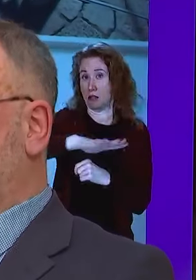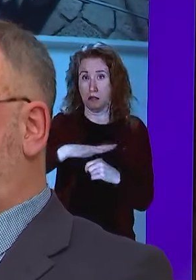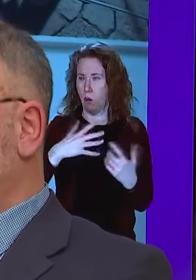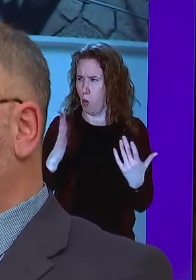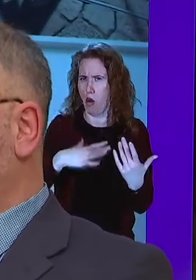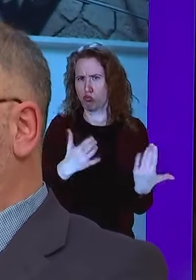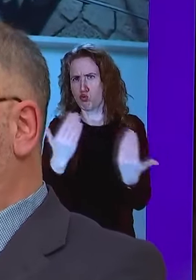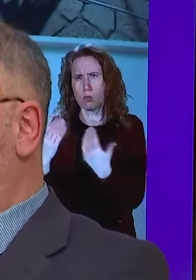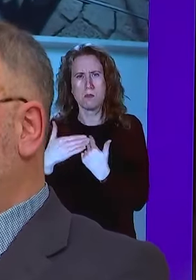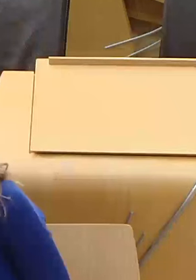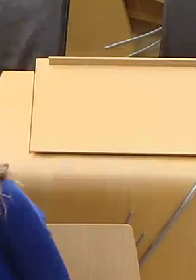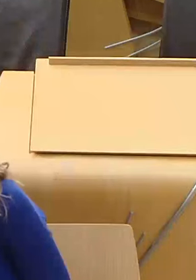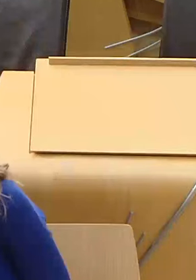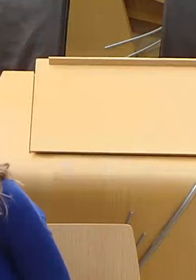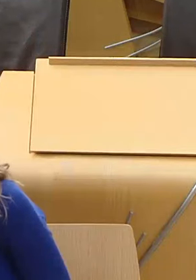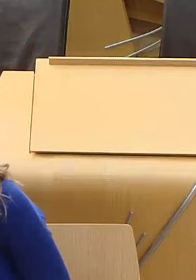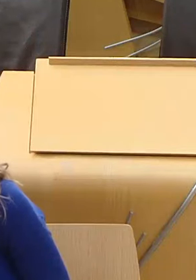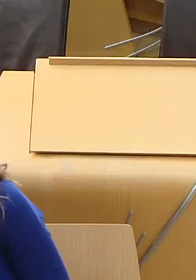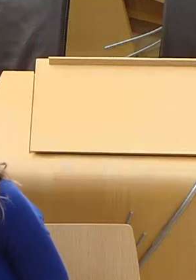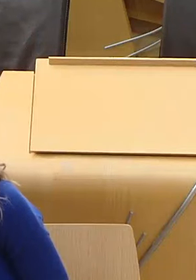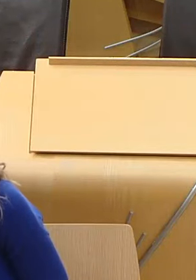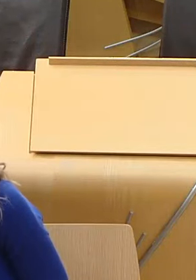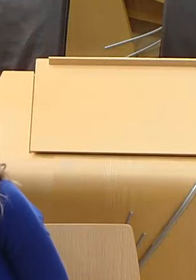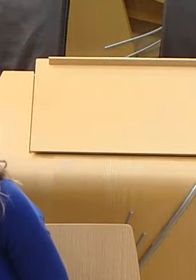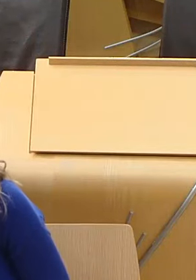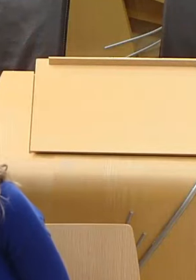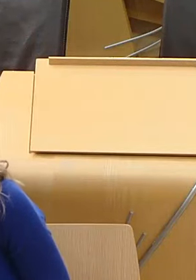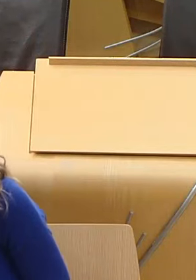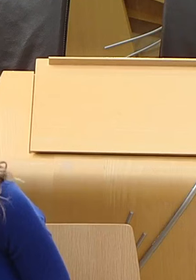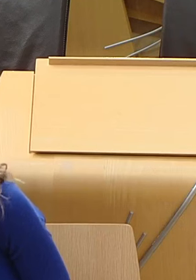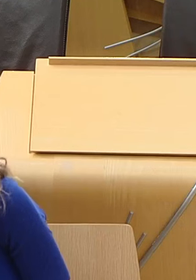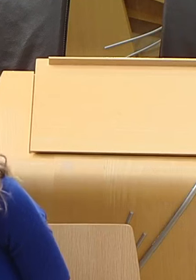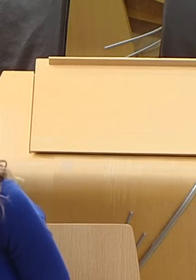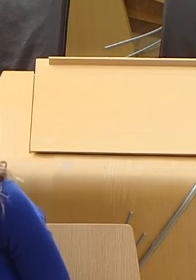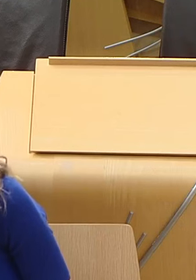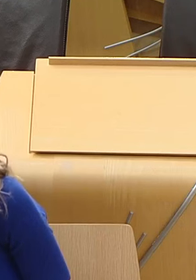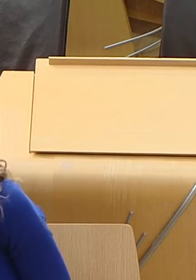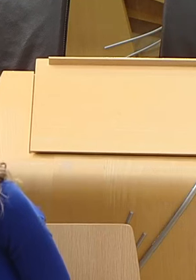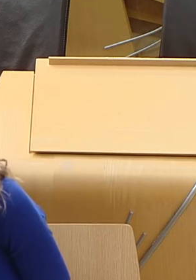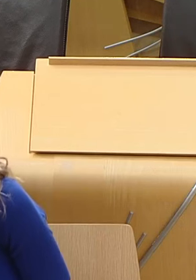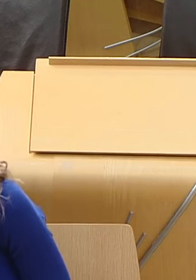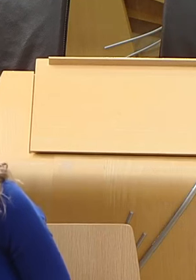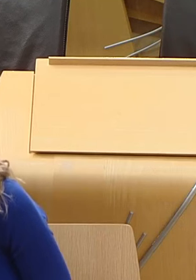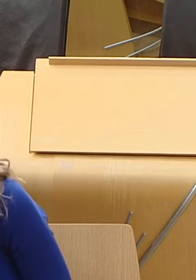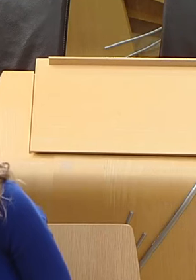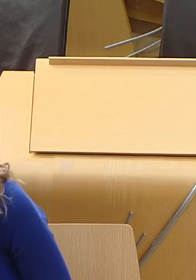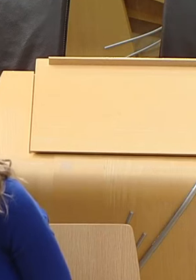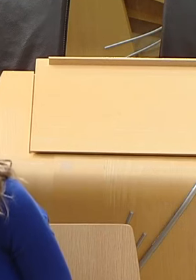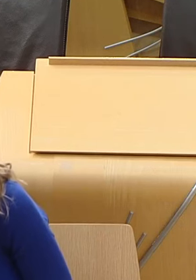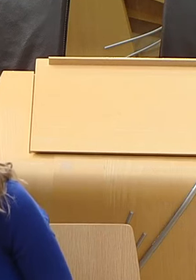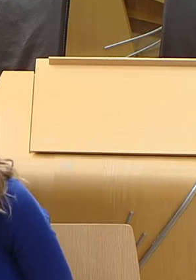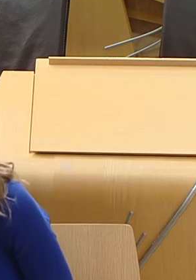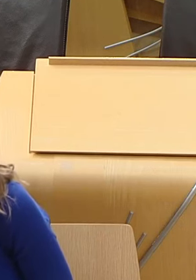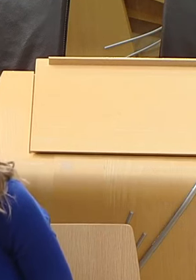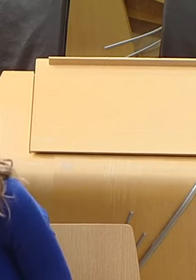if I'm one of 16 Conservatives that were voted into the Dumfries and Galloway through different elections and the variety of different people within